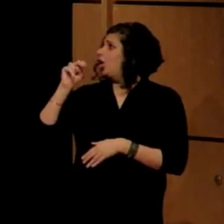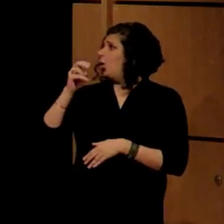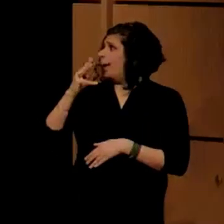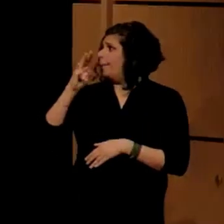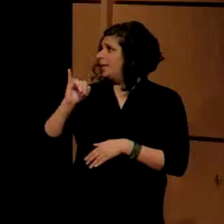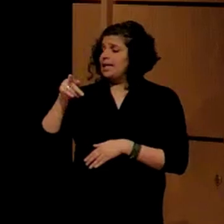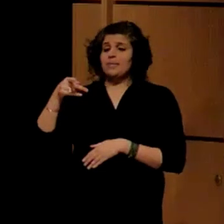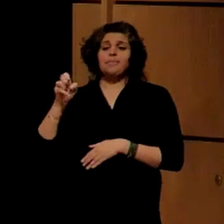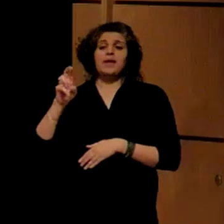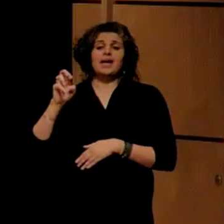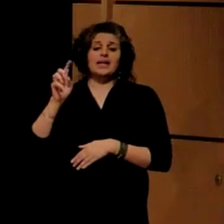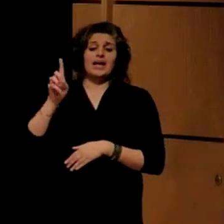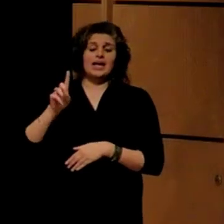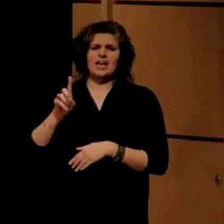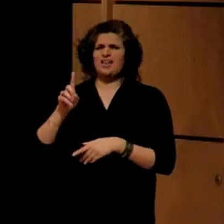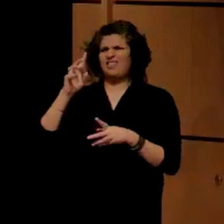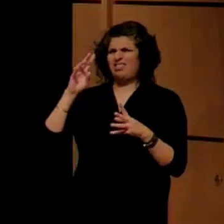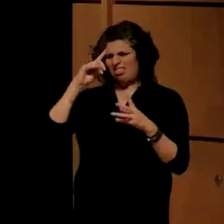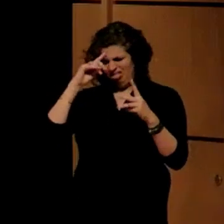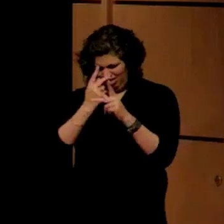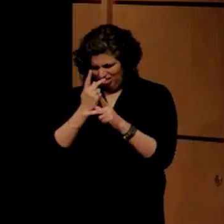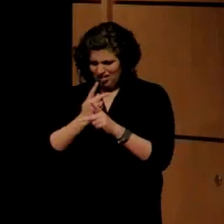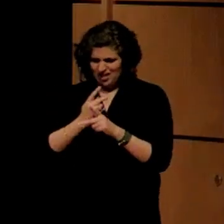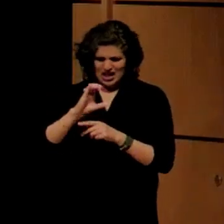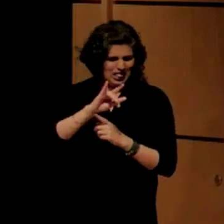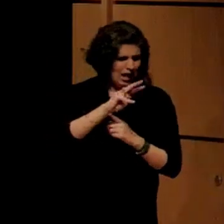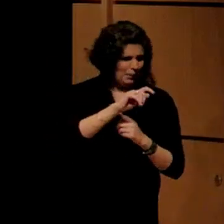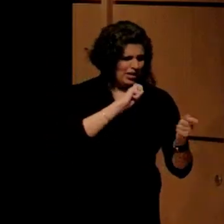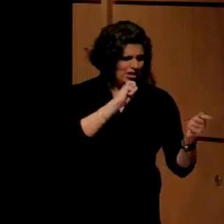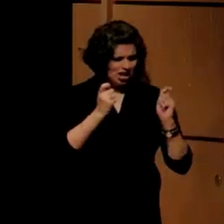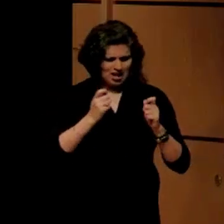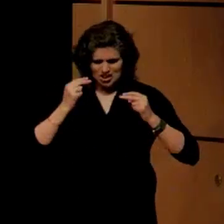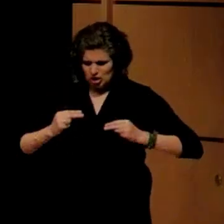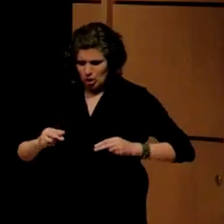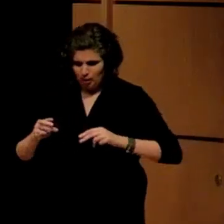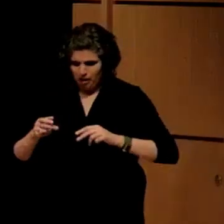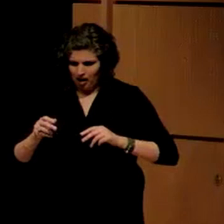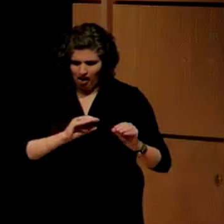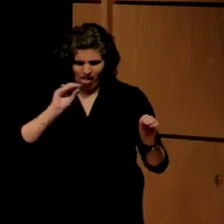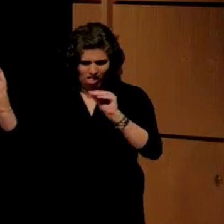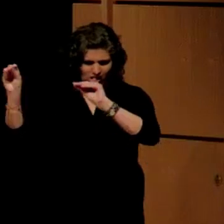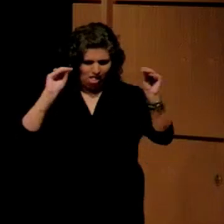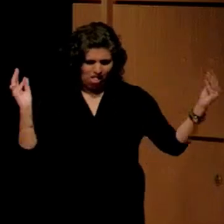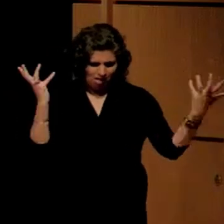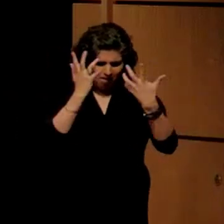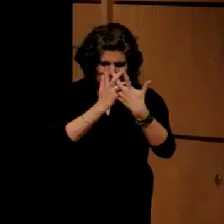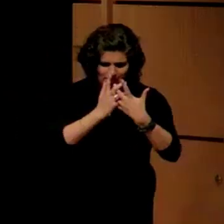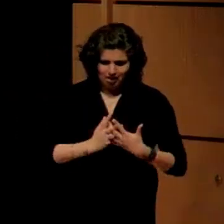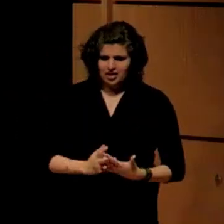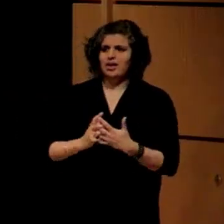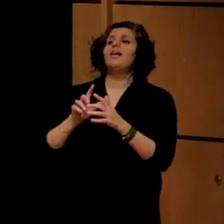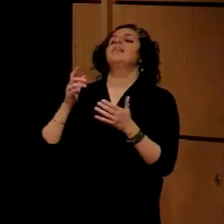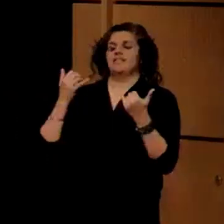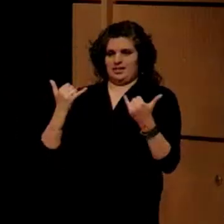which grapples with the challenges of climate change and human displacement, is currently on view in our Jubit Center for Modern and